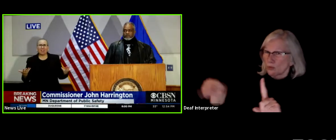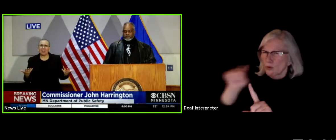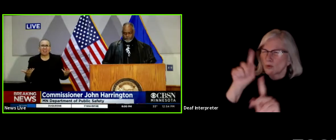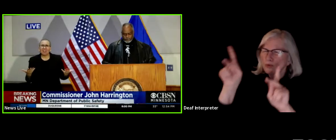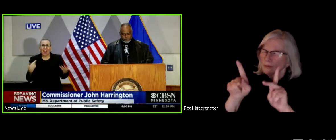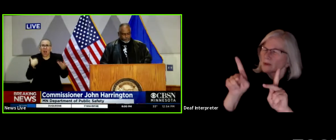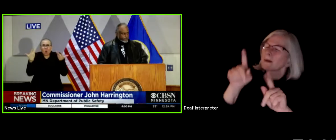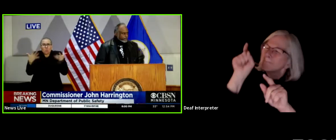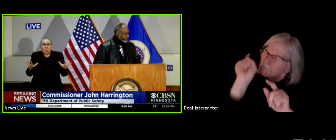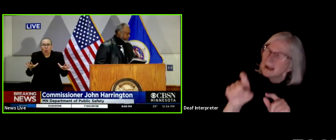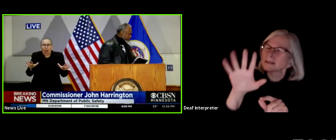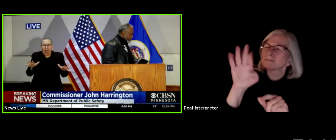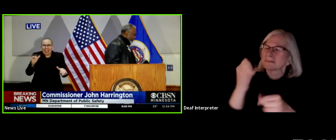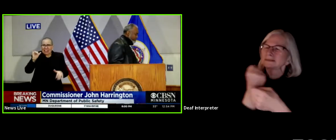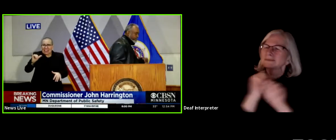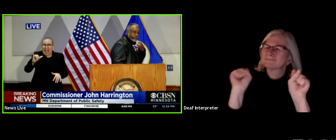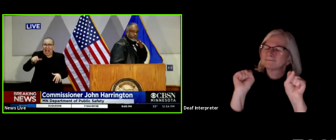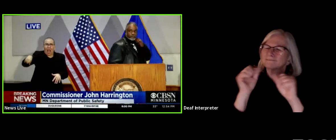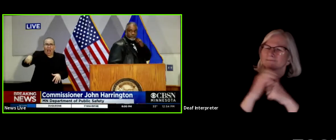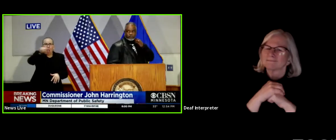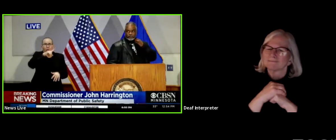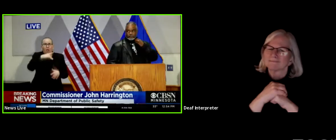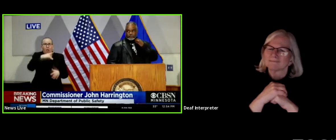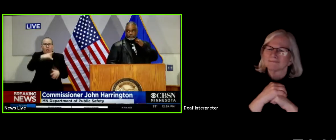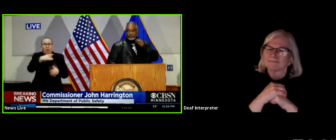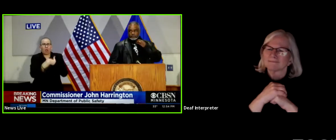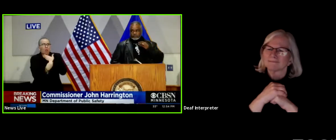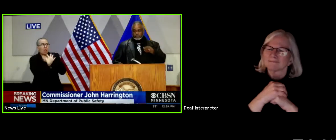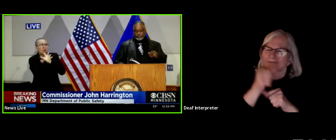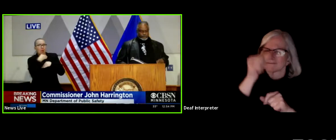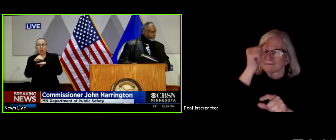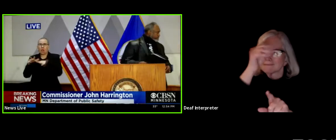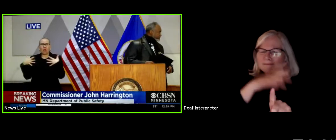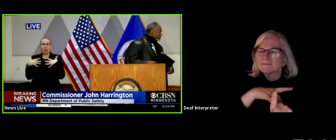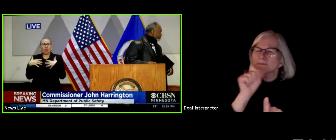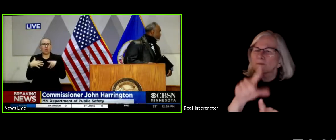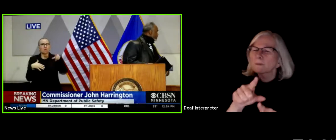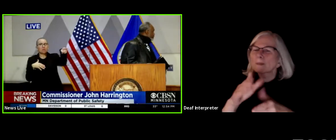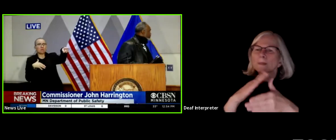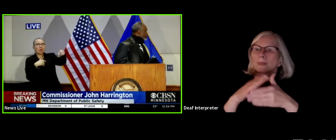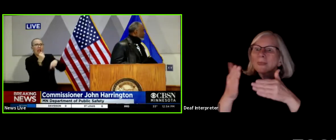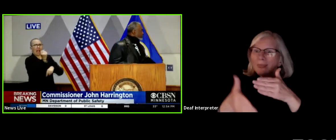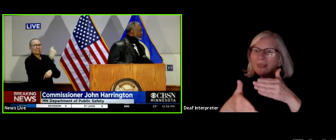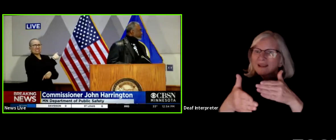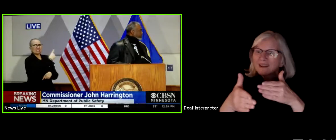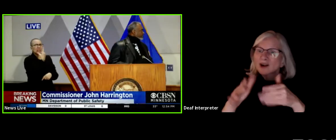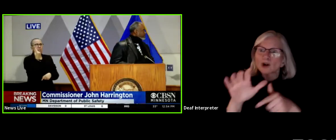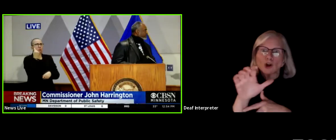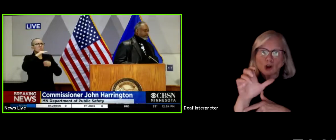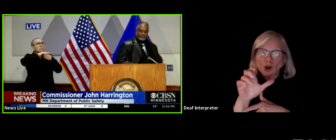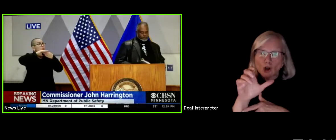fear. Is a weekend curfew being discussed, Mayor, Governor?